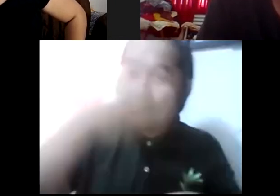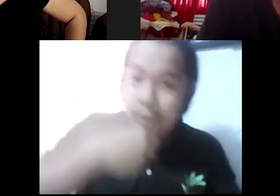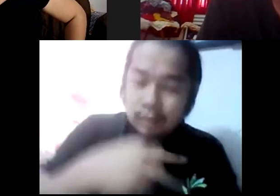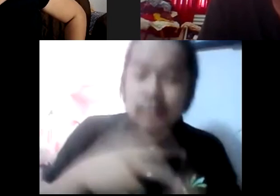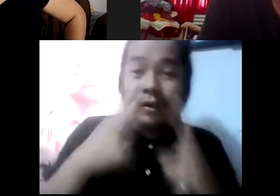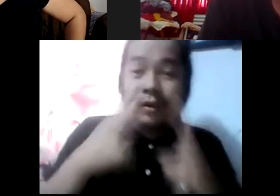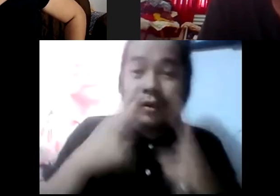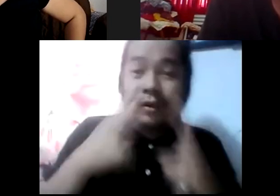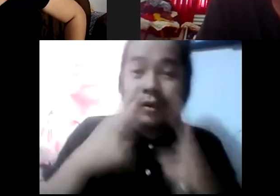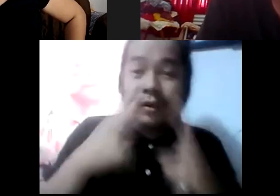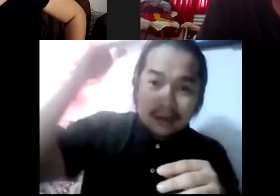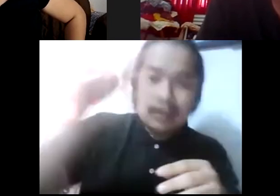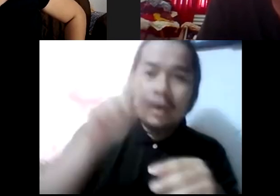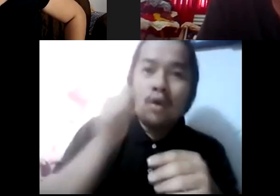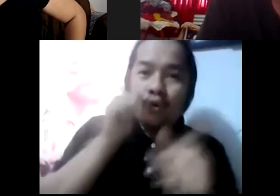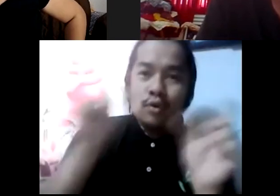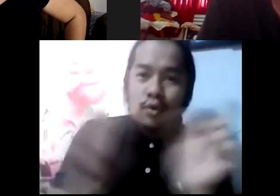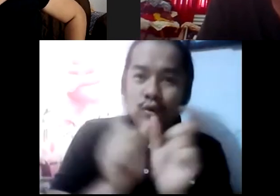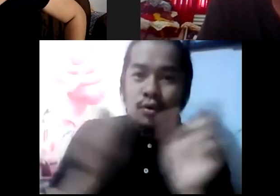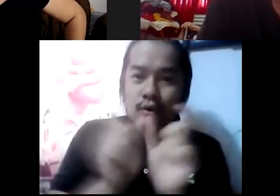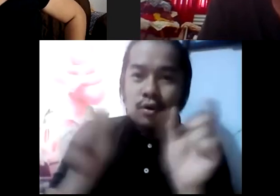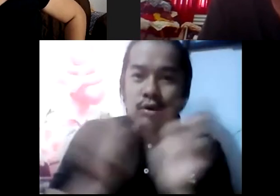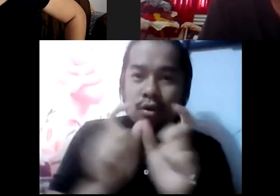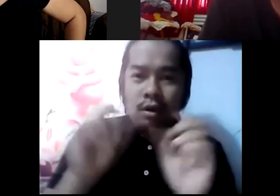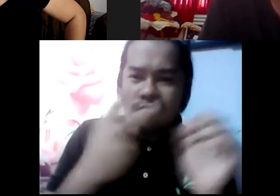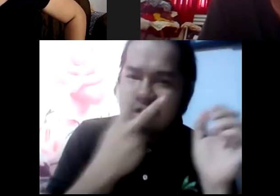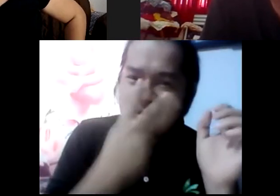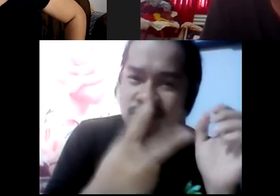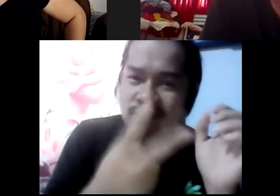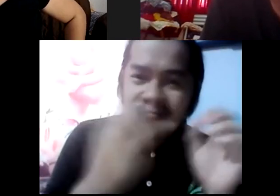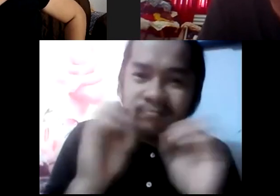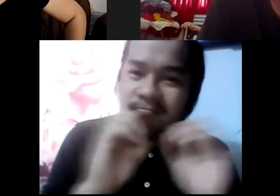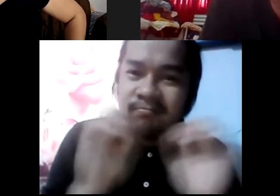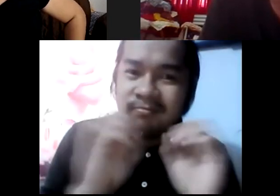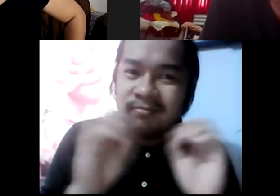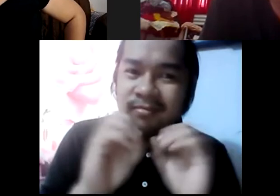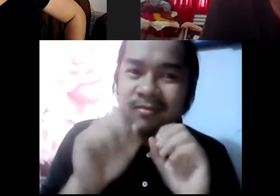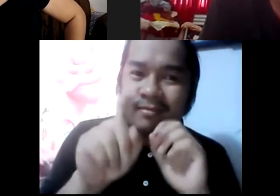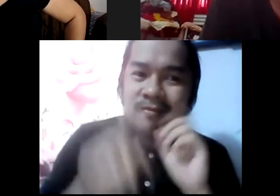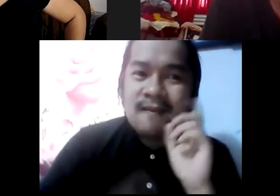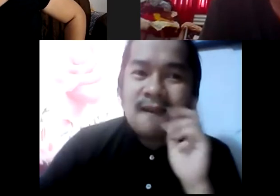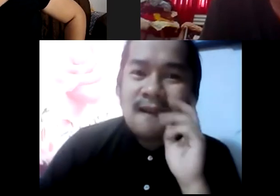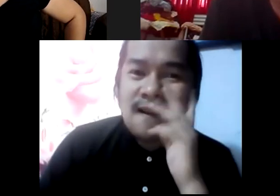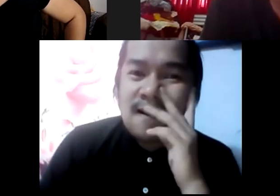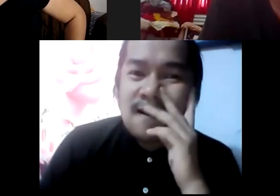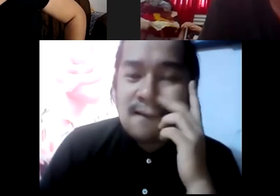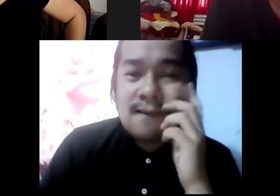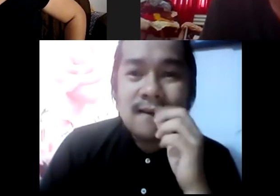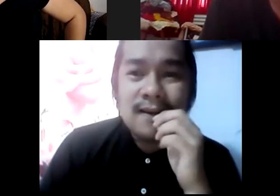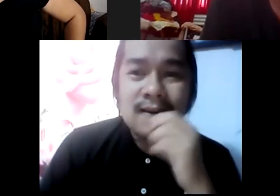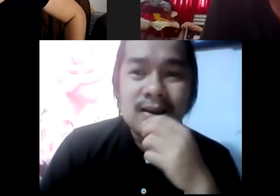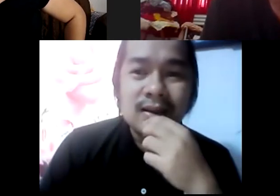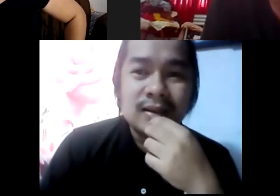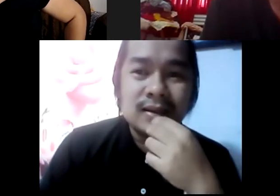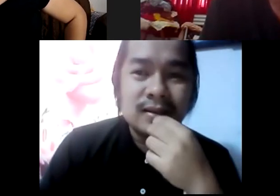So from the various lessons, I see what phrase means, but for very beautiful, for example, it's